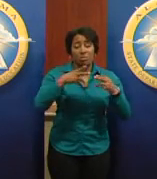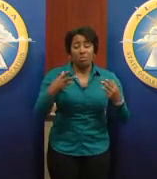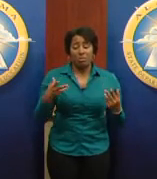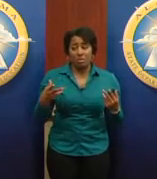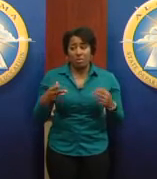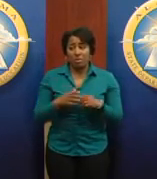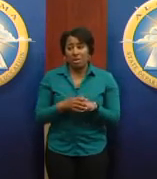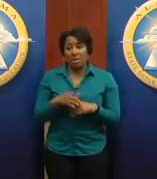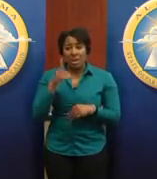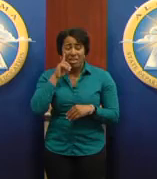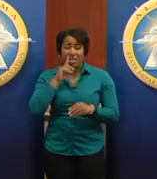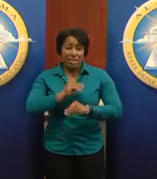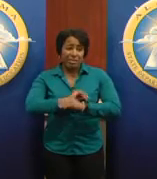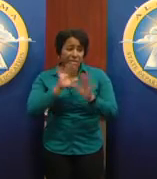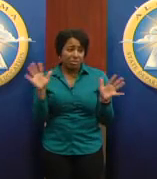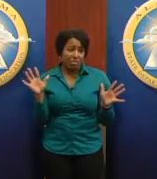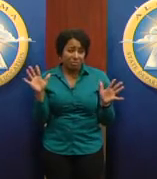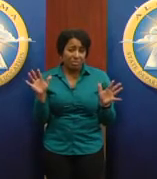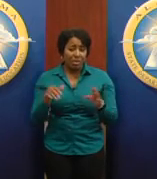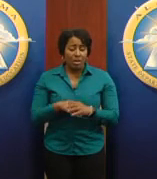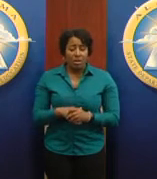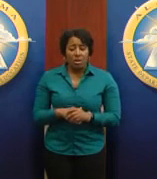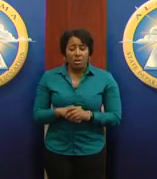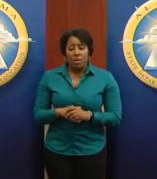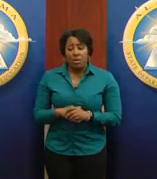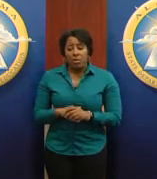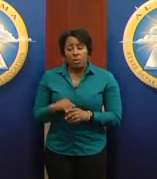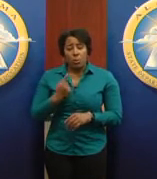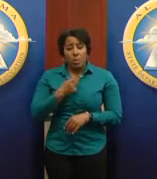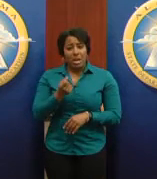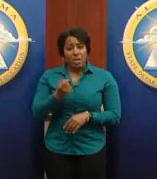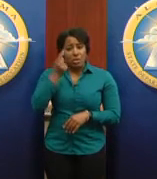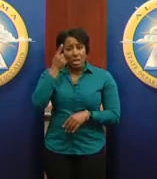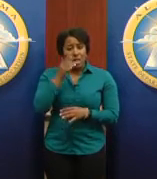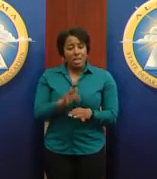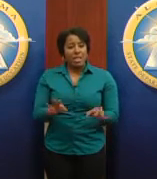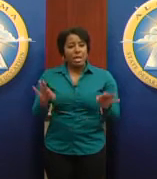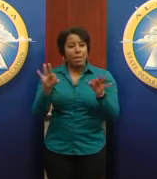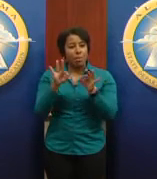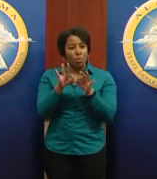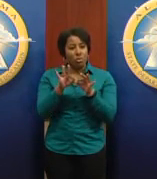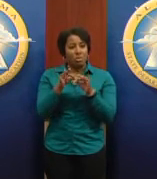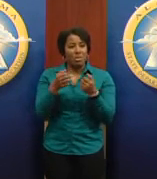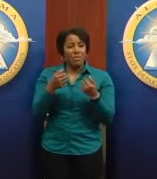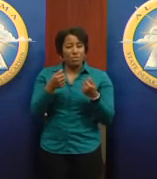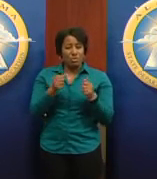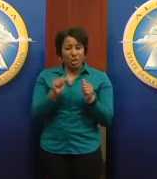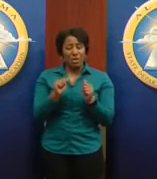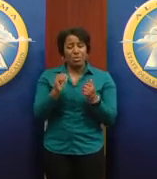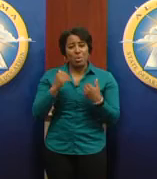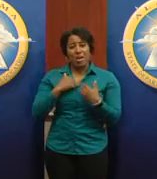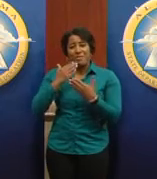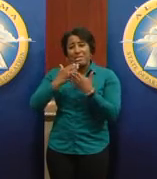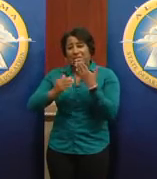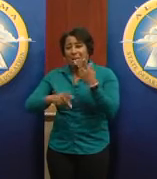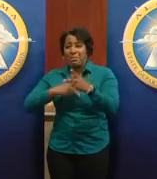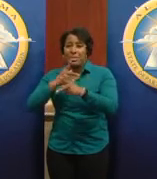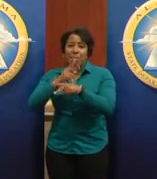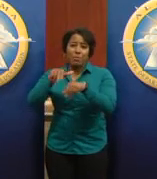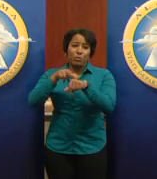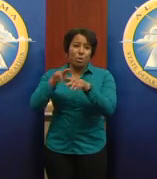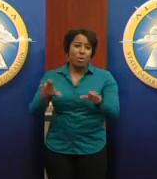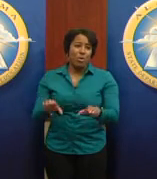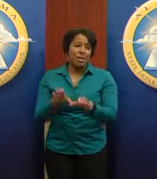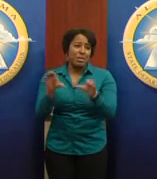I think that's self-evident. And yet, we understand the importance of trying to return to some kind of normal activity, not